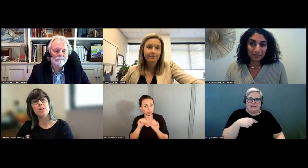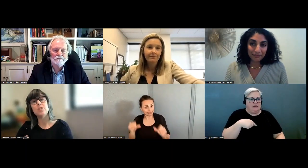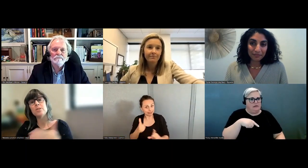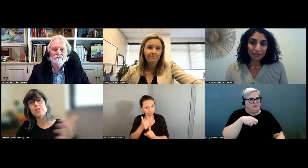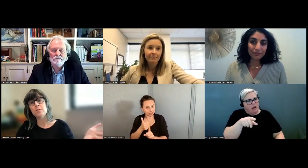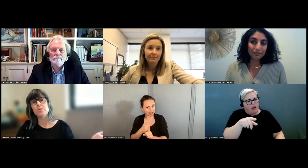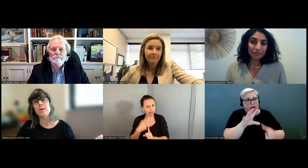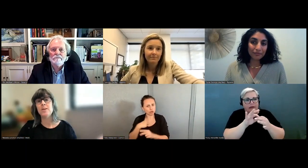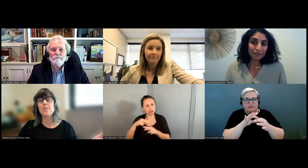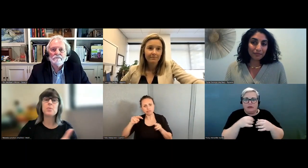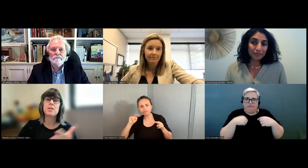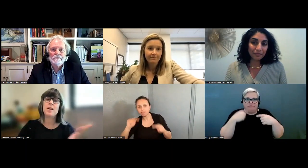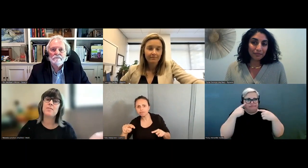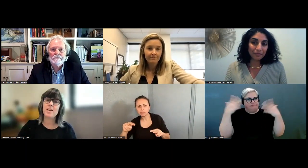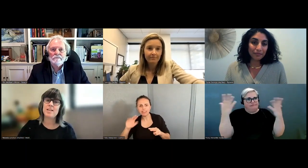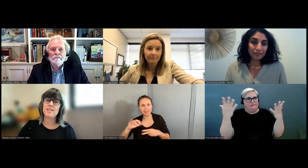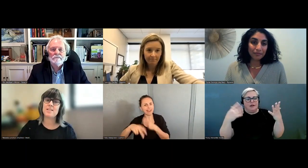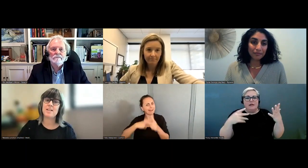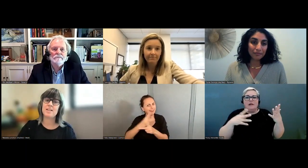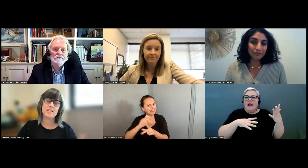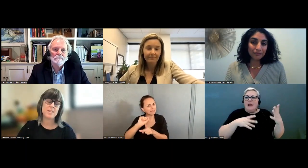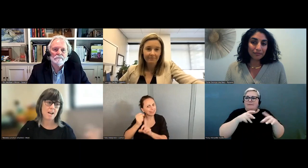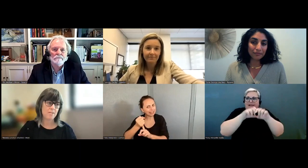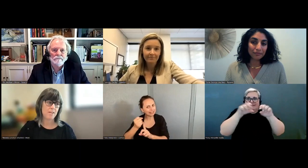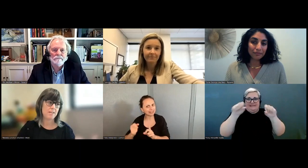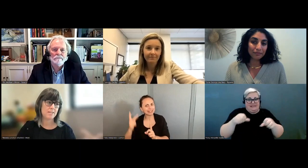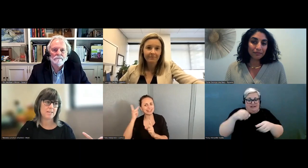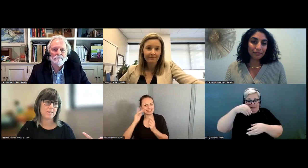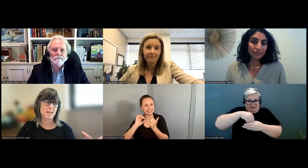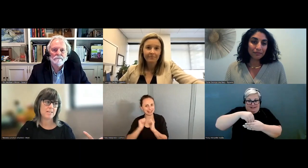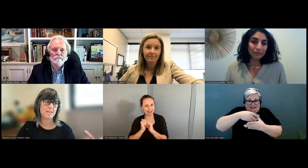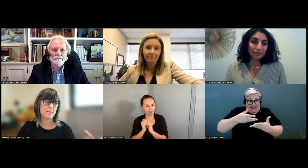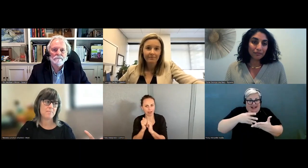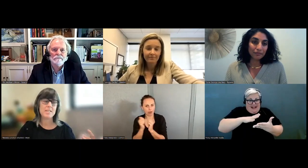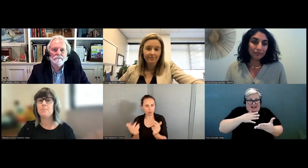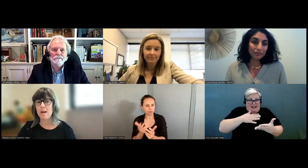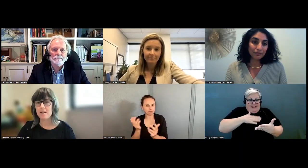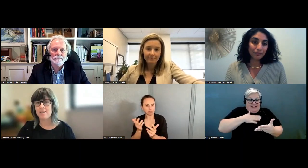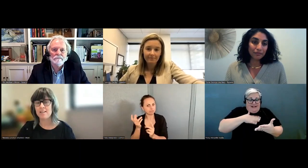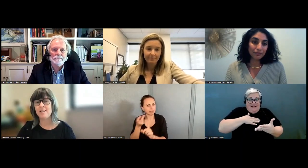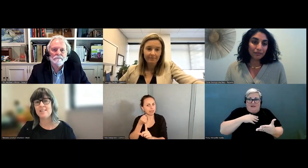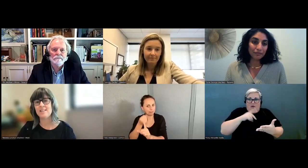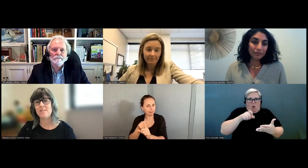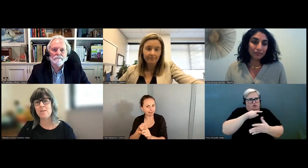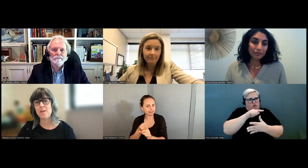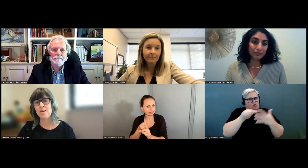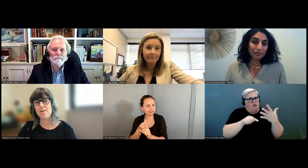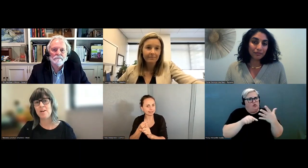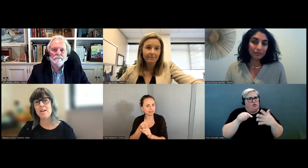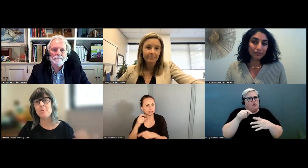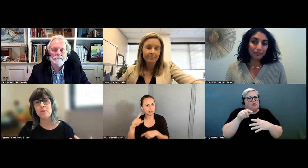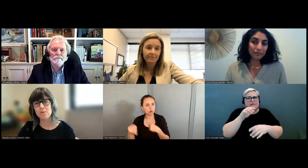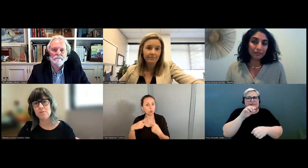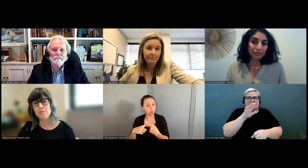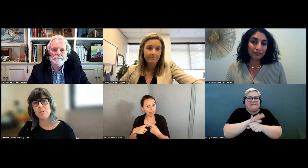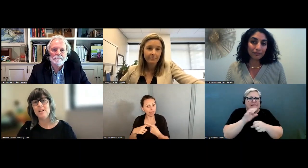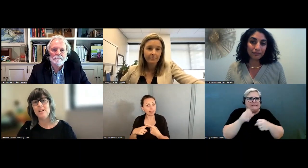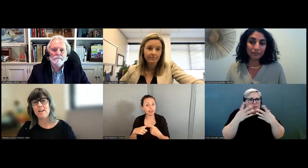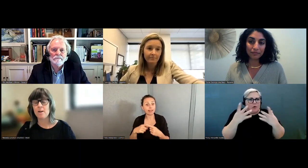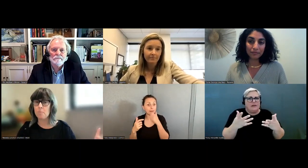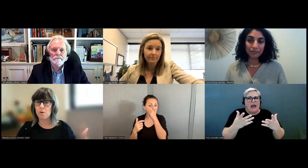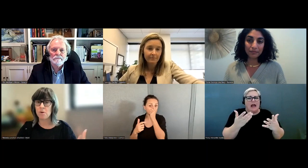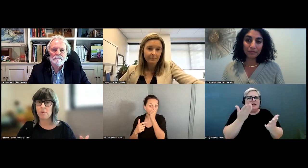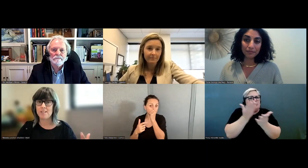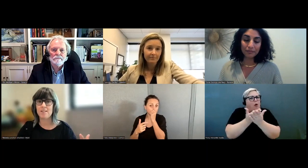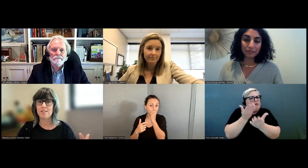we should look to those kind of cases and see how that is impacting is when they are able to